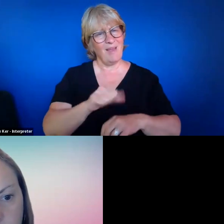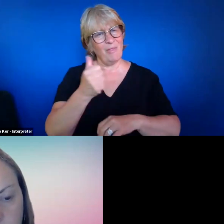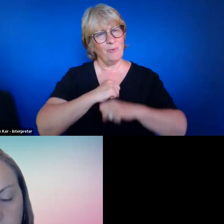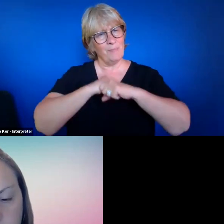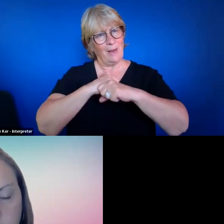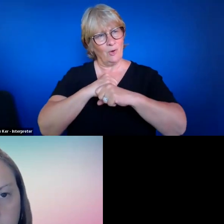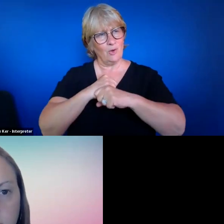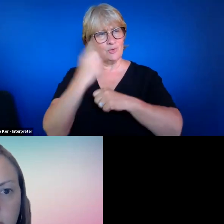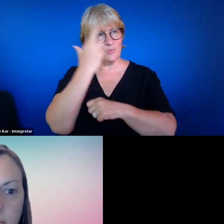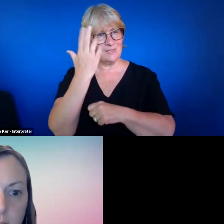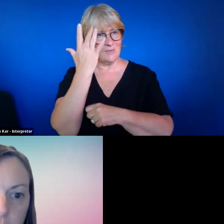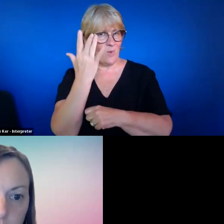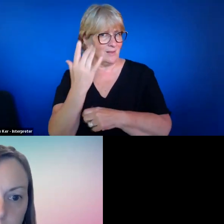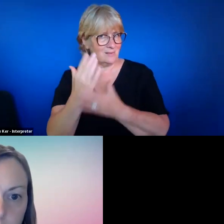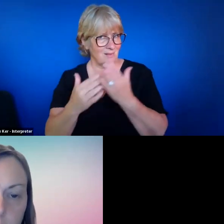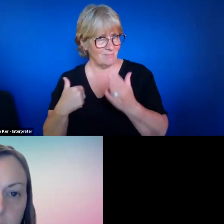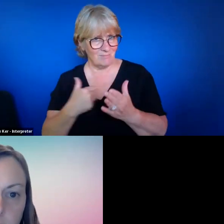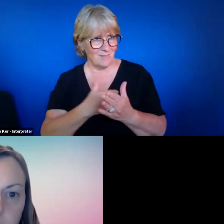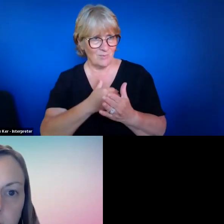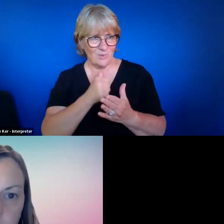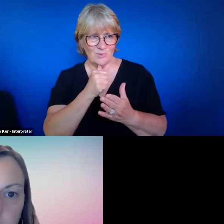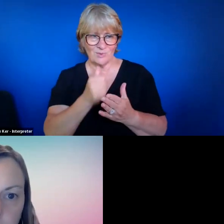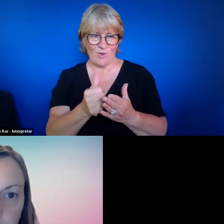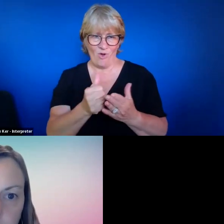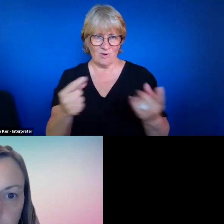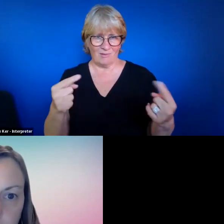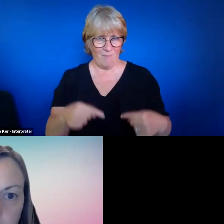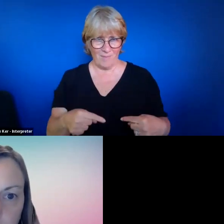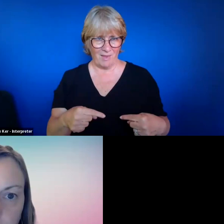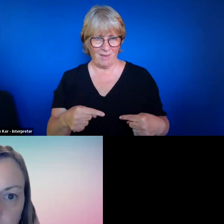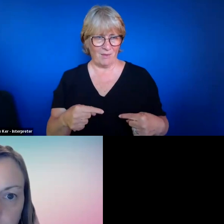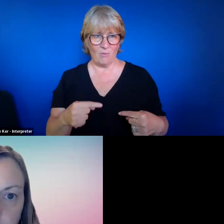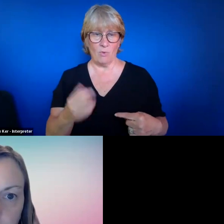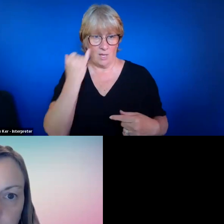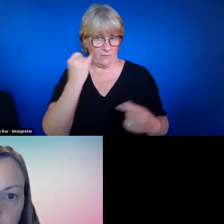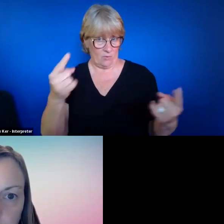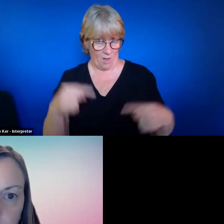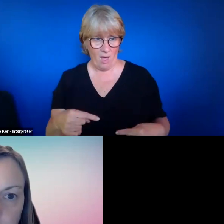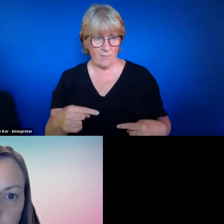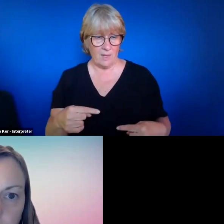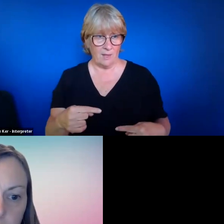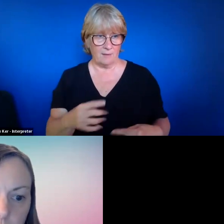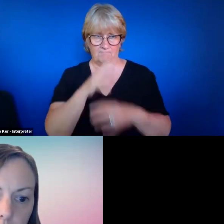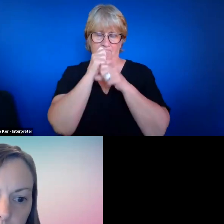why some CRIS members aren't coming, or if they are coming, why they're